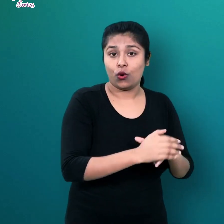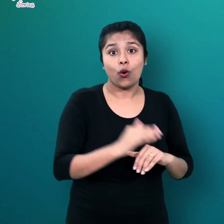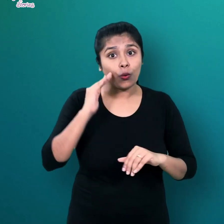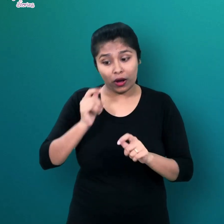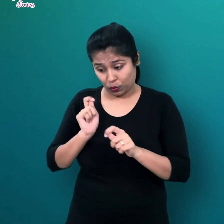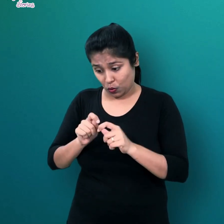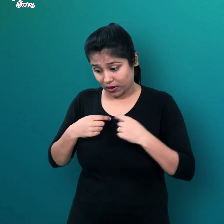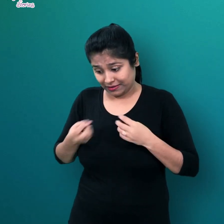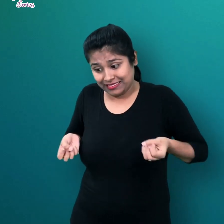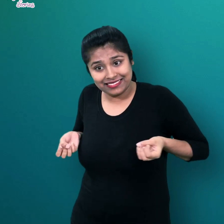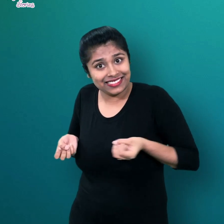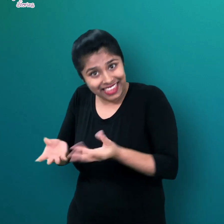She opened her laptop.